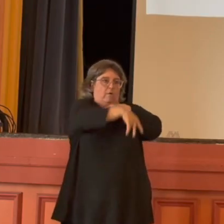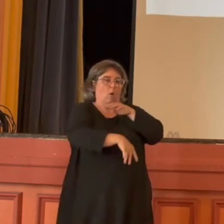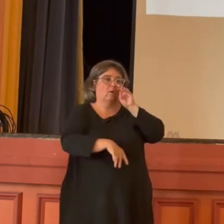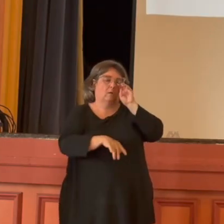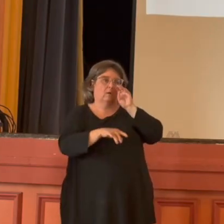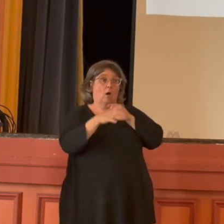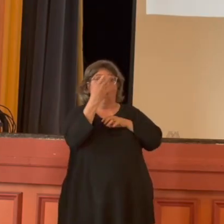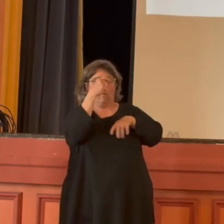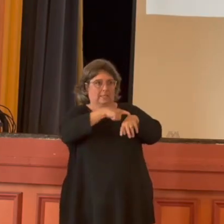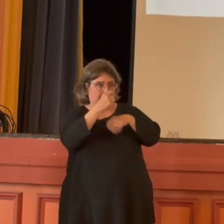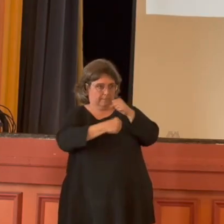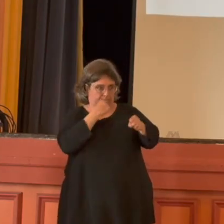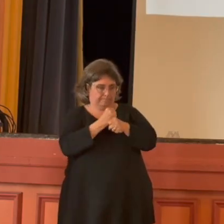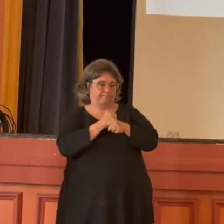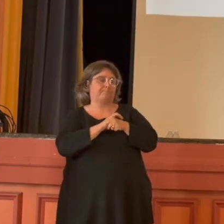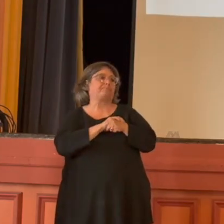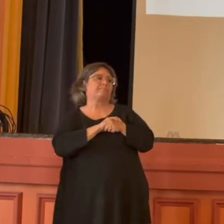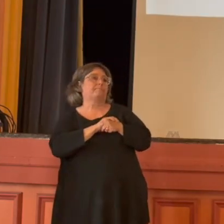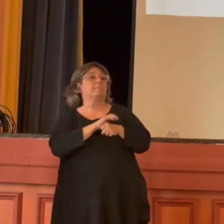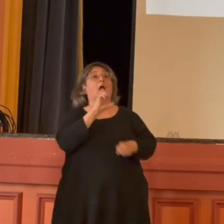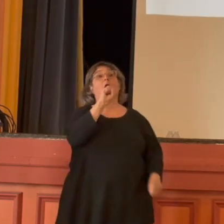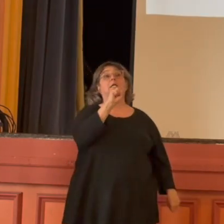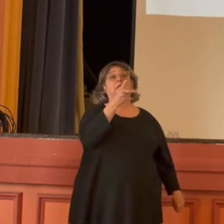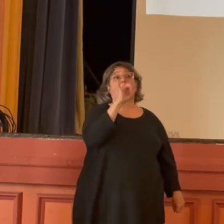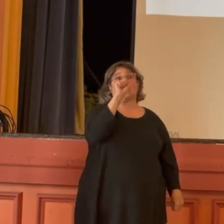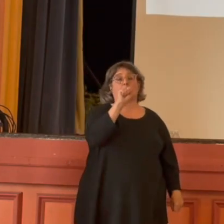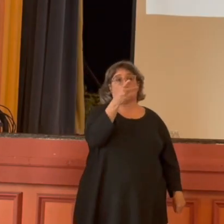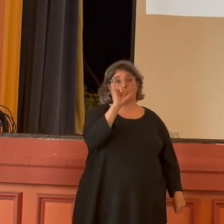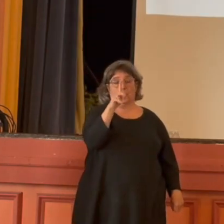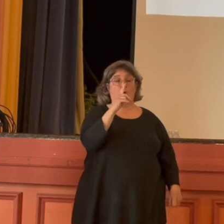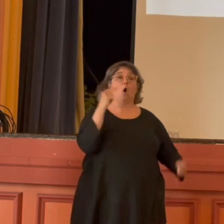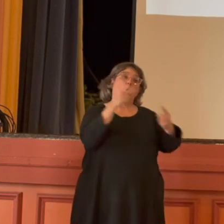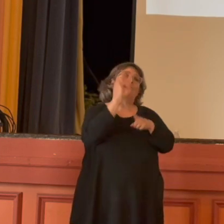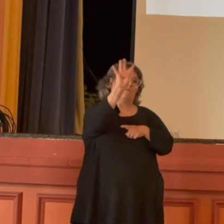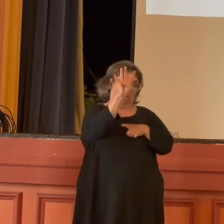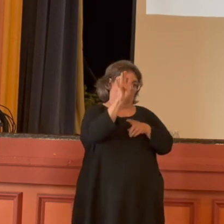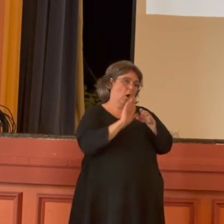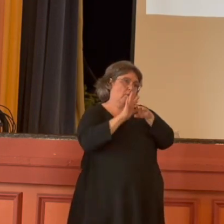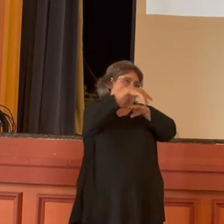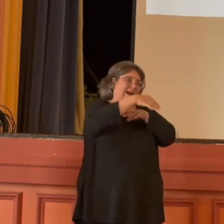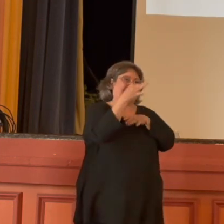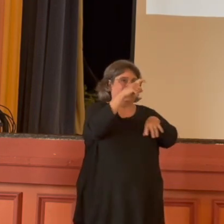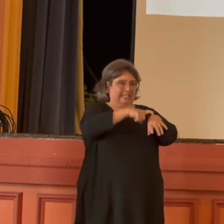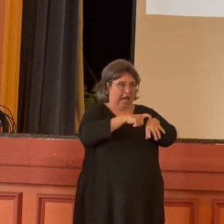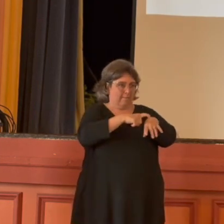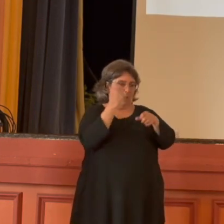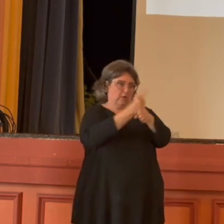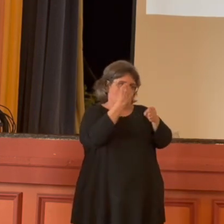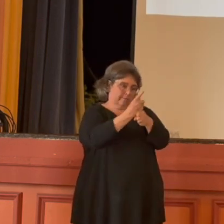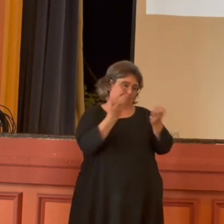weirs 14 times per year. And with Scajacquada Creek, the goal is 4, and we'd be going over 19 times per